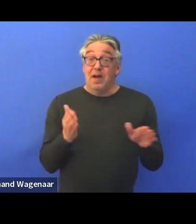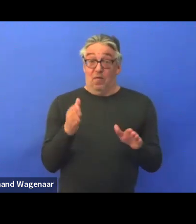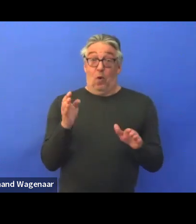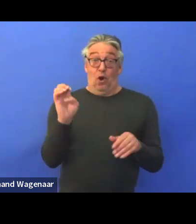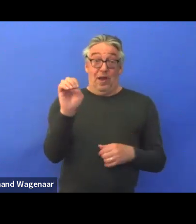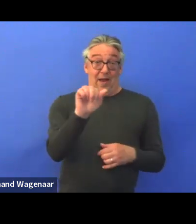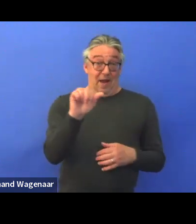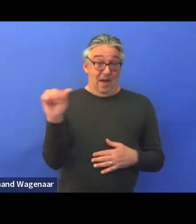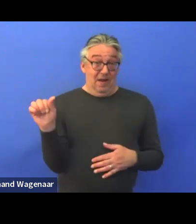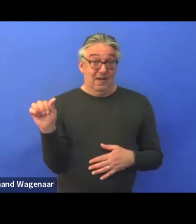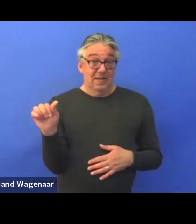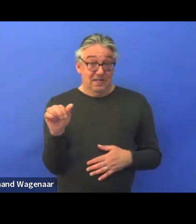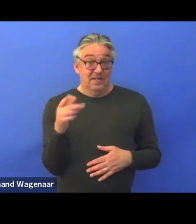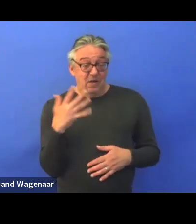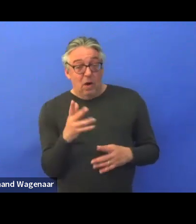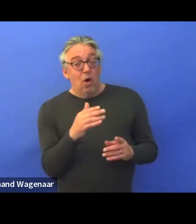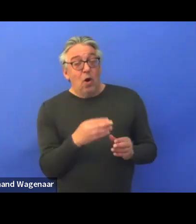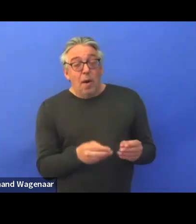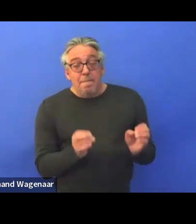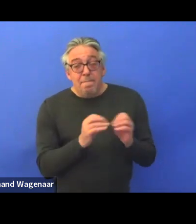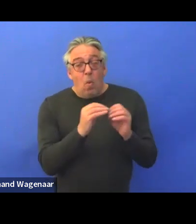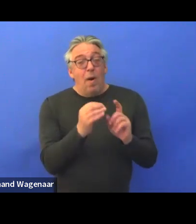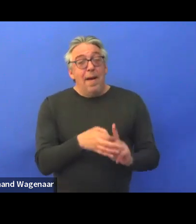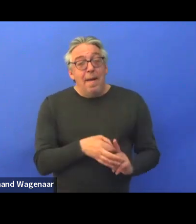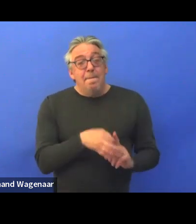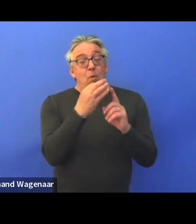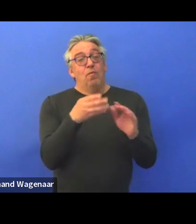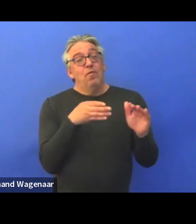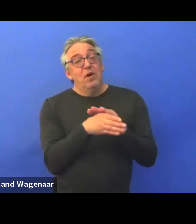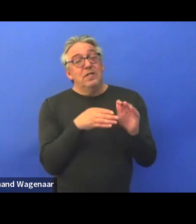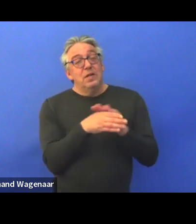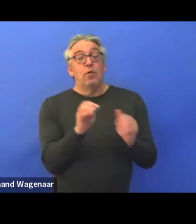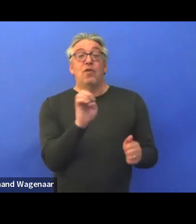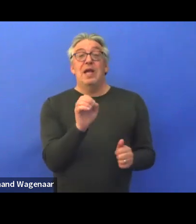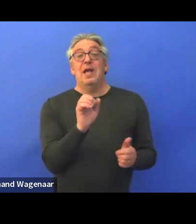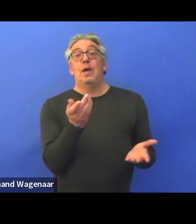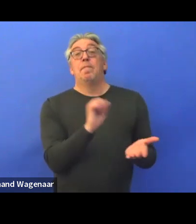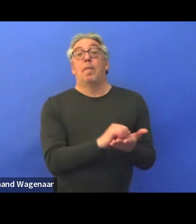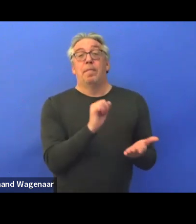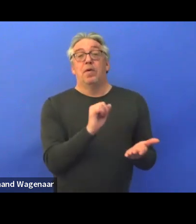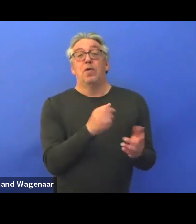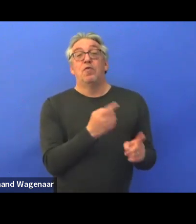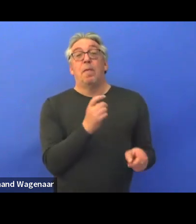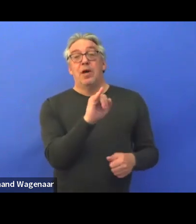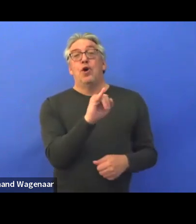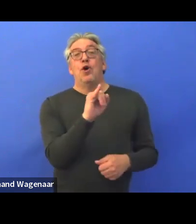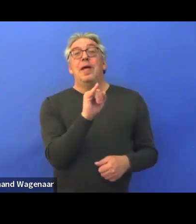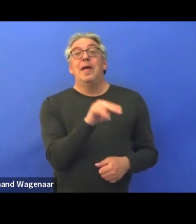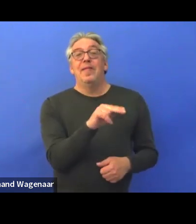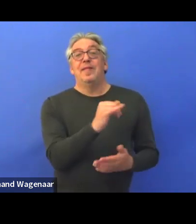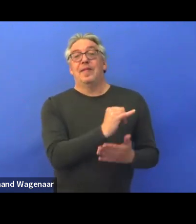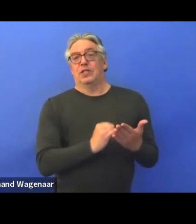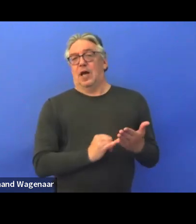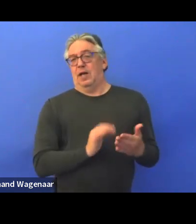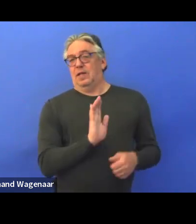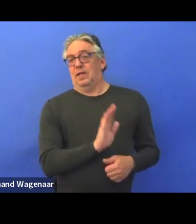Act, to improve further the accessibility of the EPUB from InDesign. But unless you